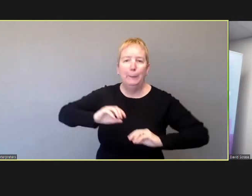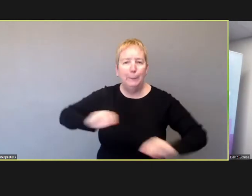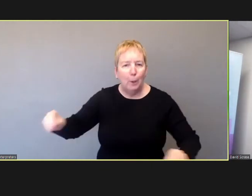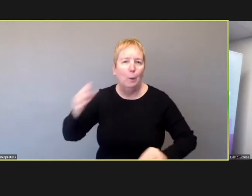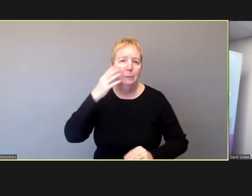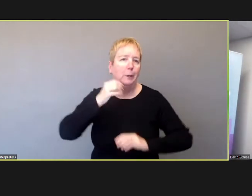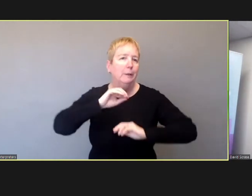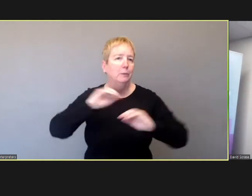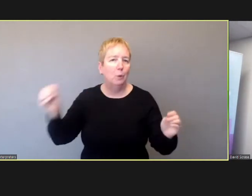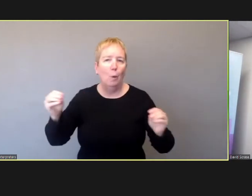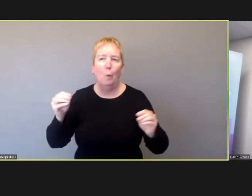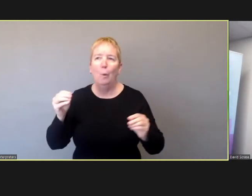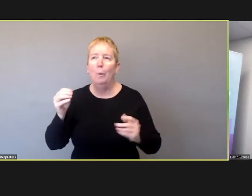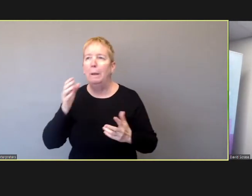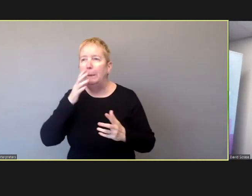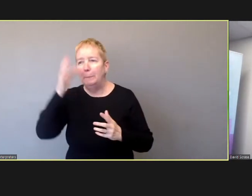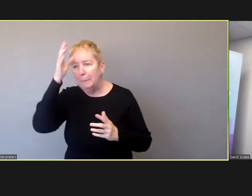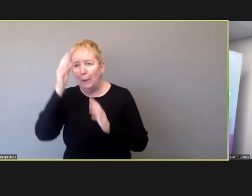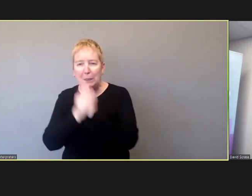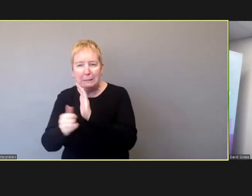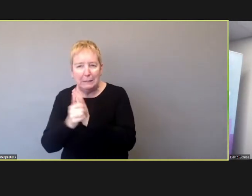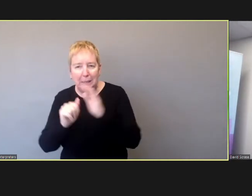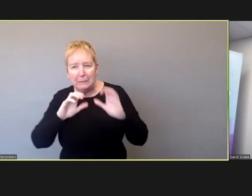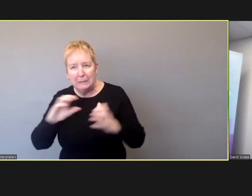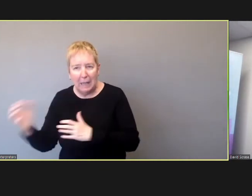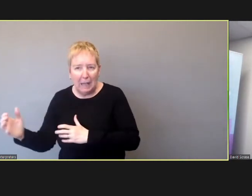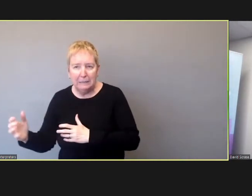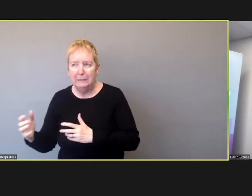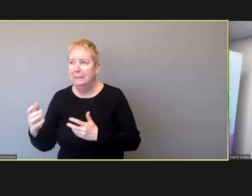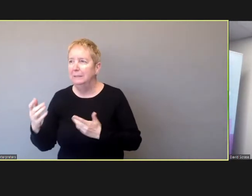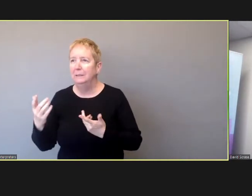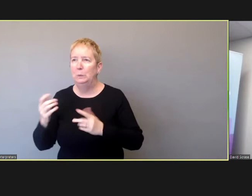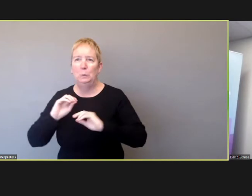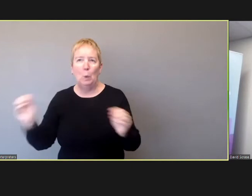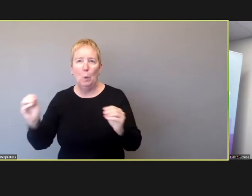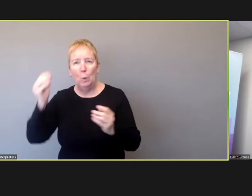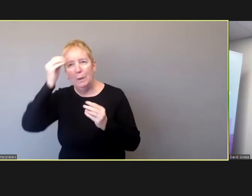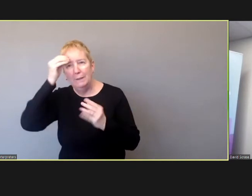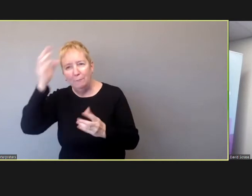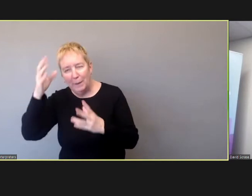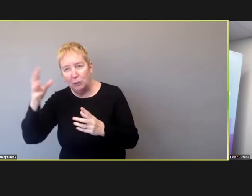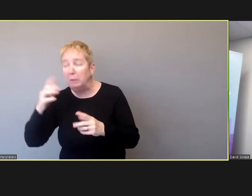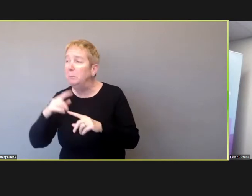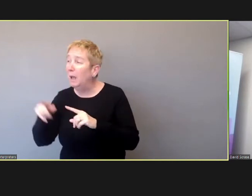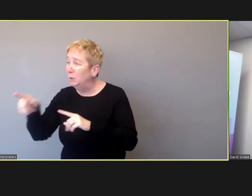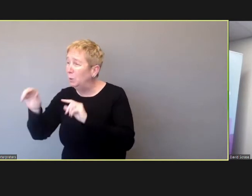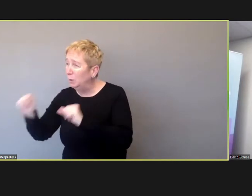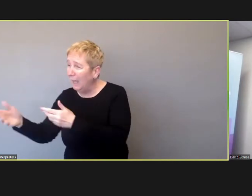education that could have benefited them. So thanks for that question.